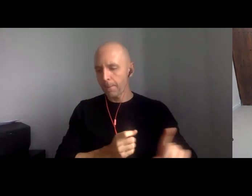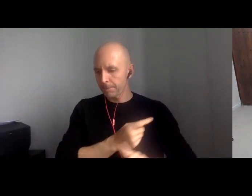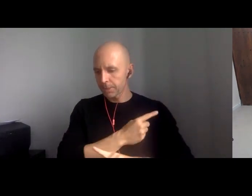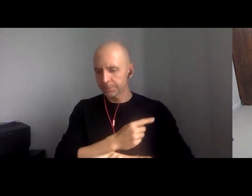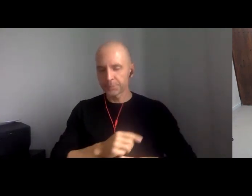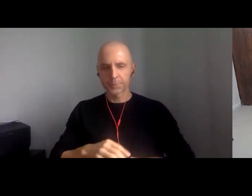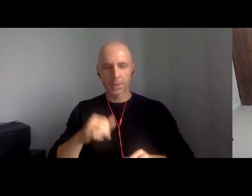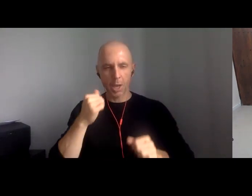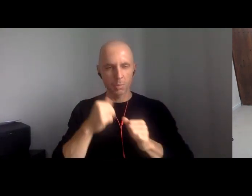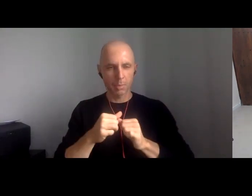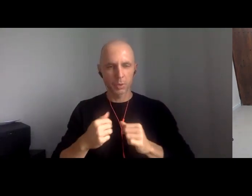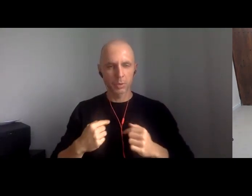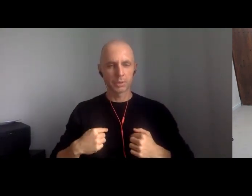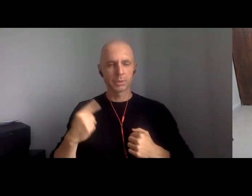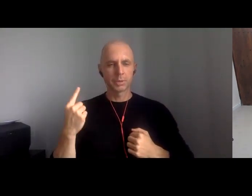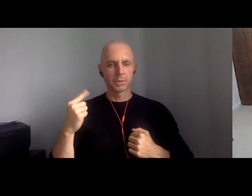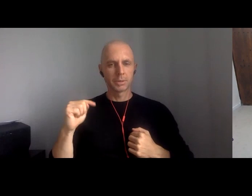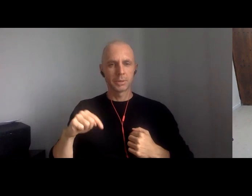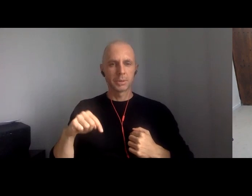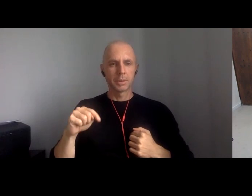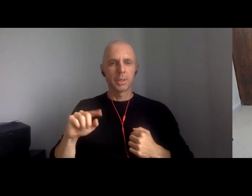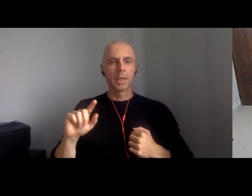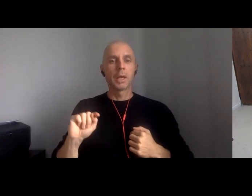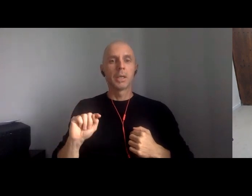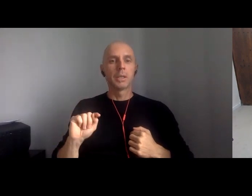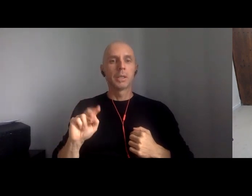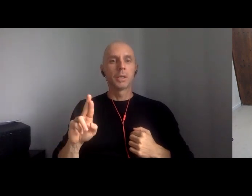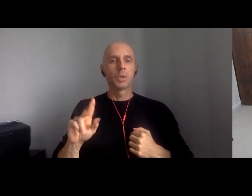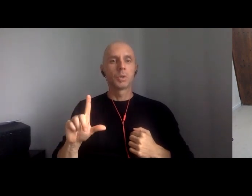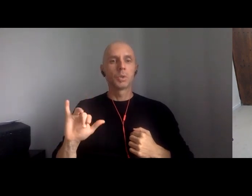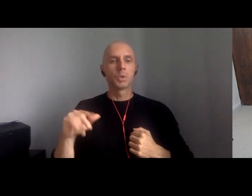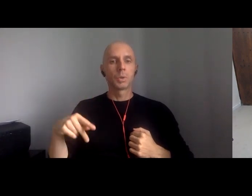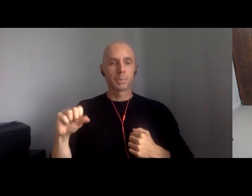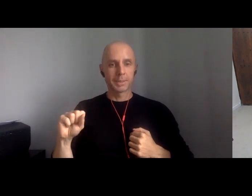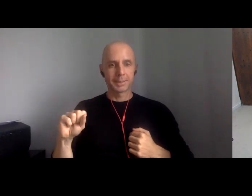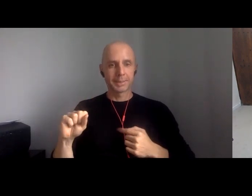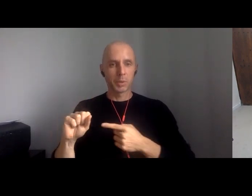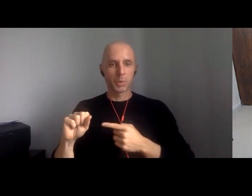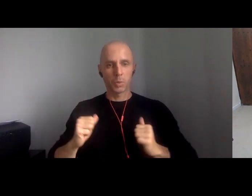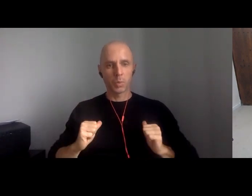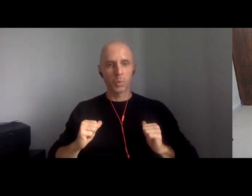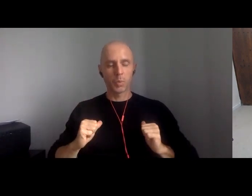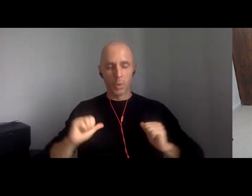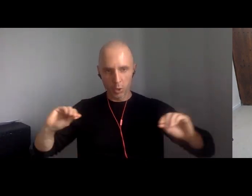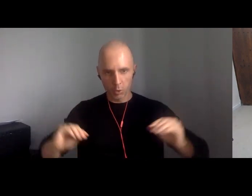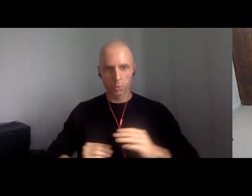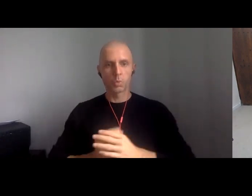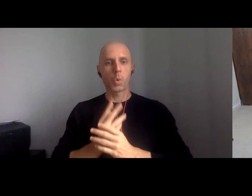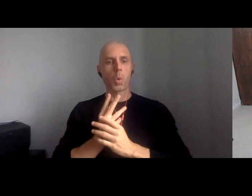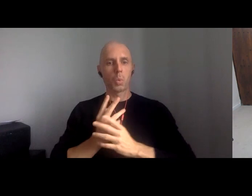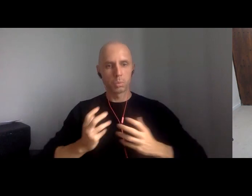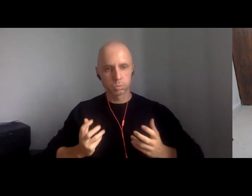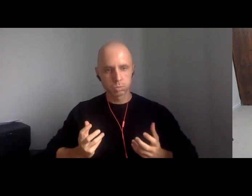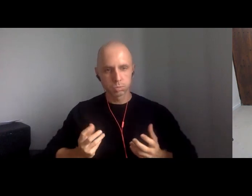to close the gardens. So we wanted to give them to people so they could still appreciate them and get a piece of nature within